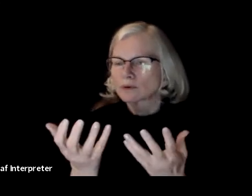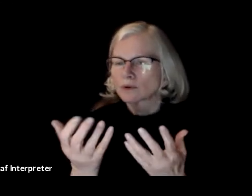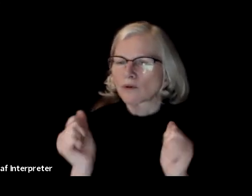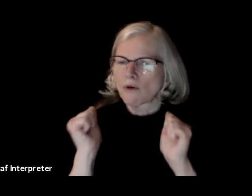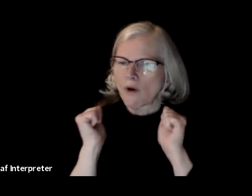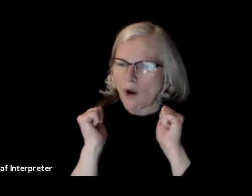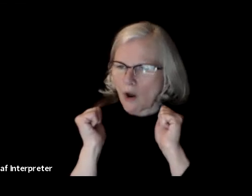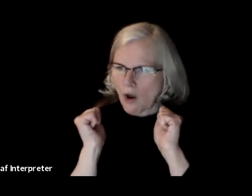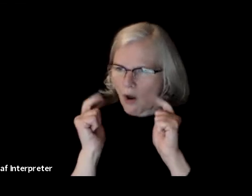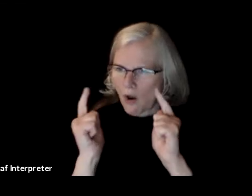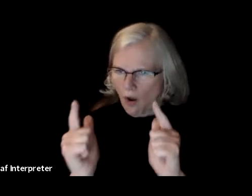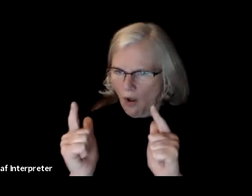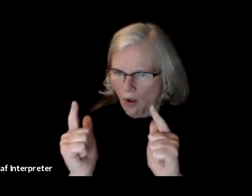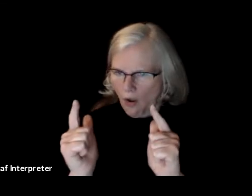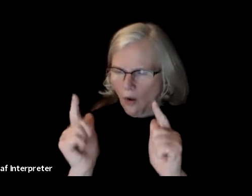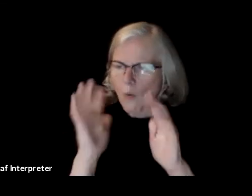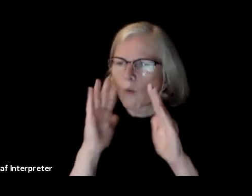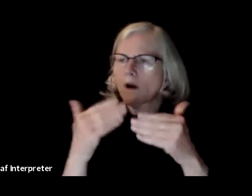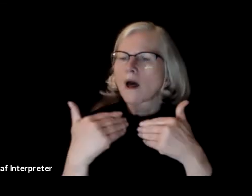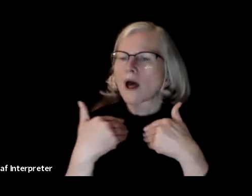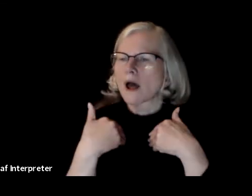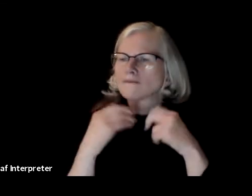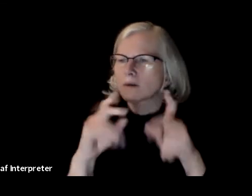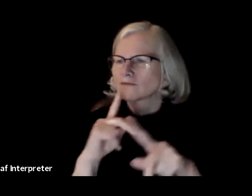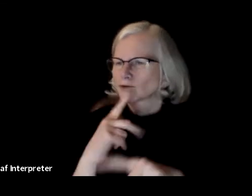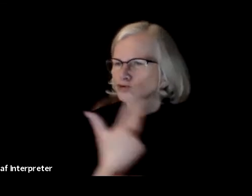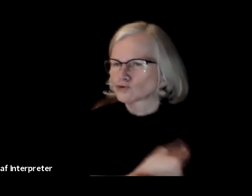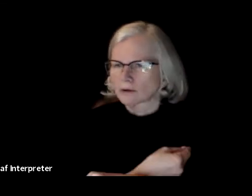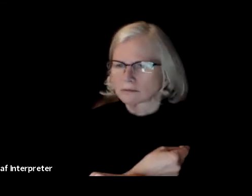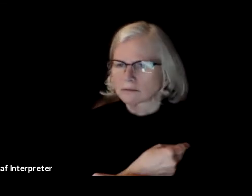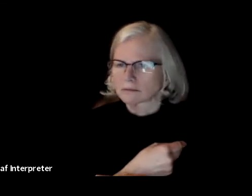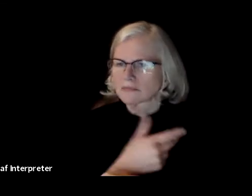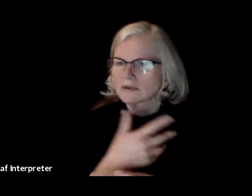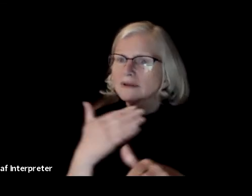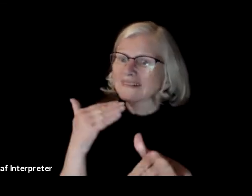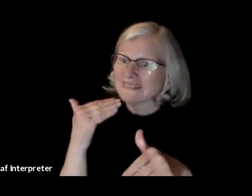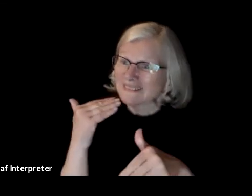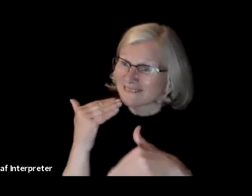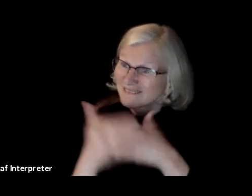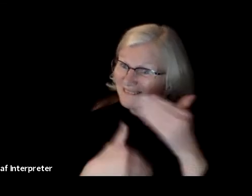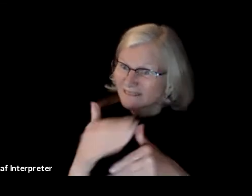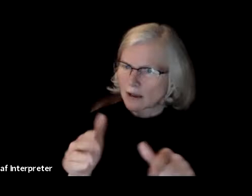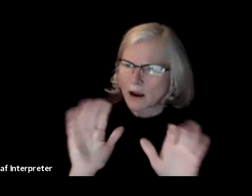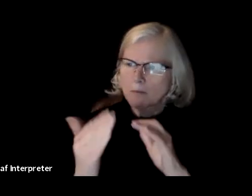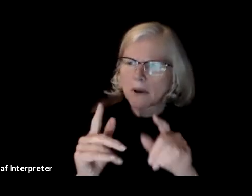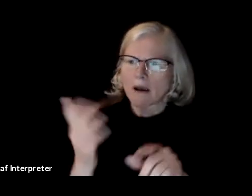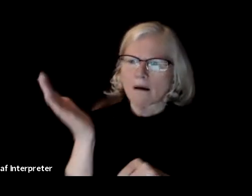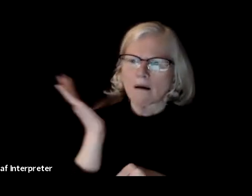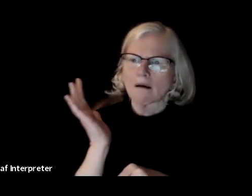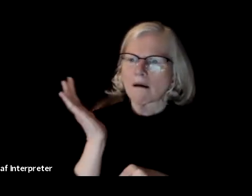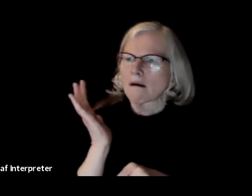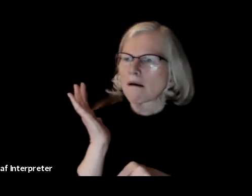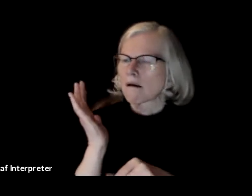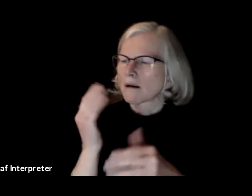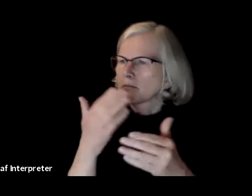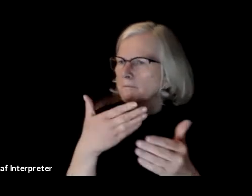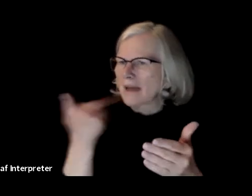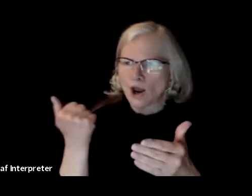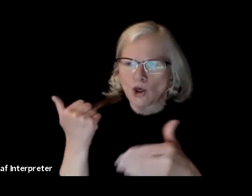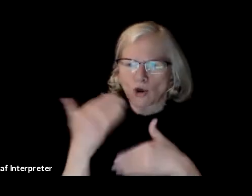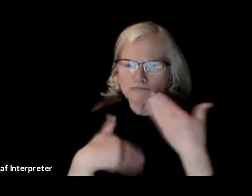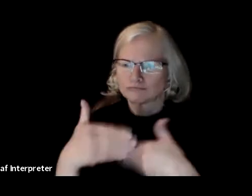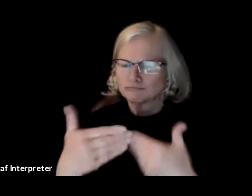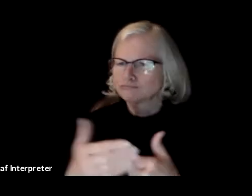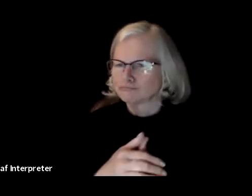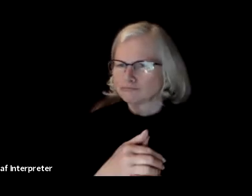much faster than we had earlier thought. We thought, it would be well into the fall before lower risk folks could be getting vaccinated,